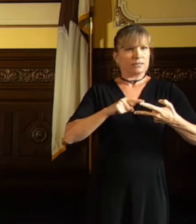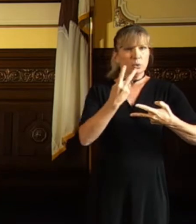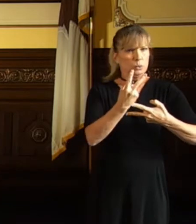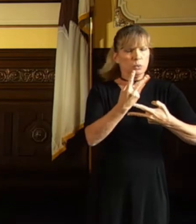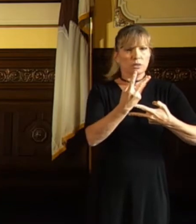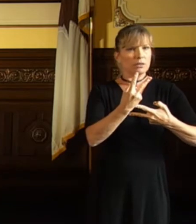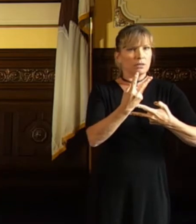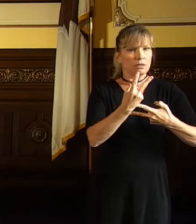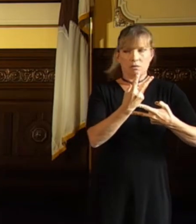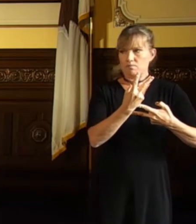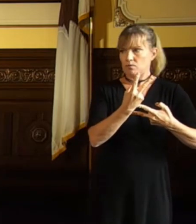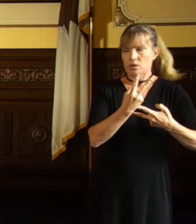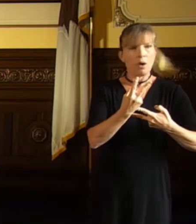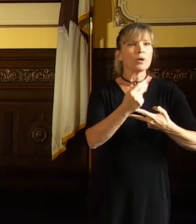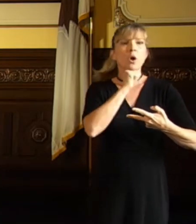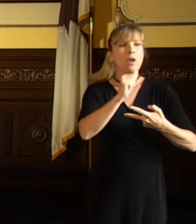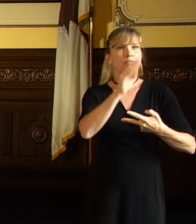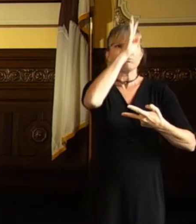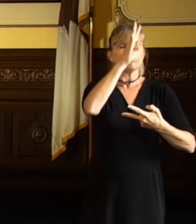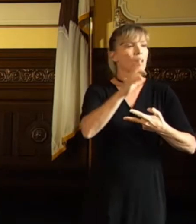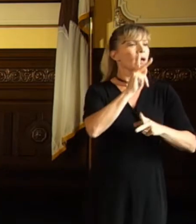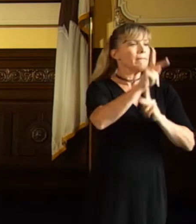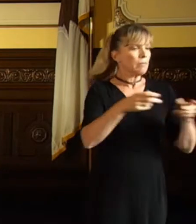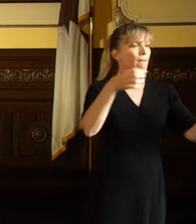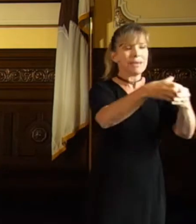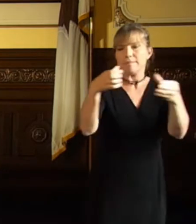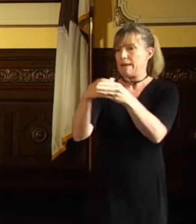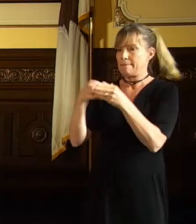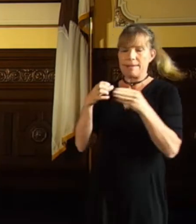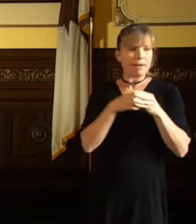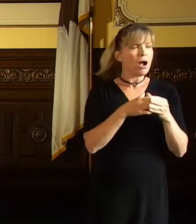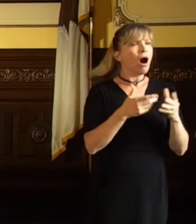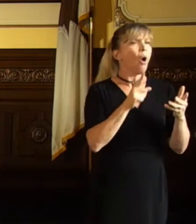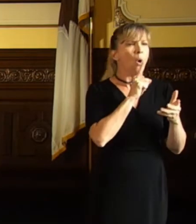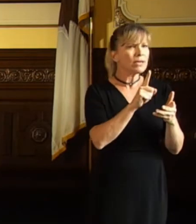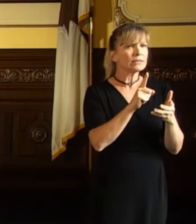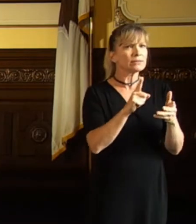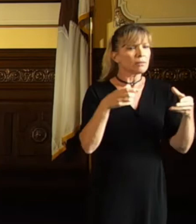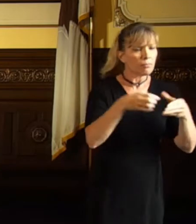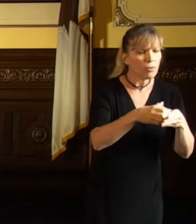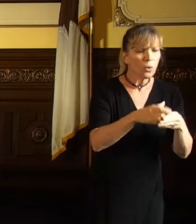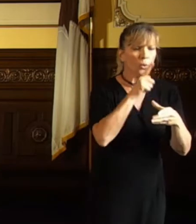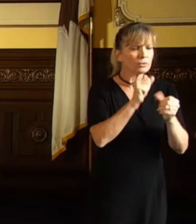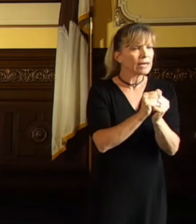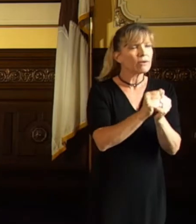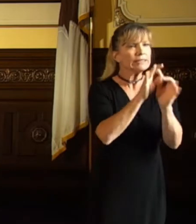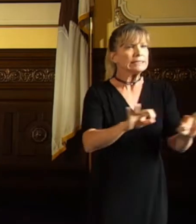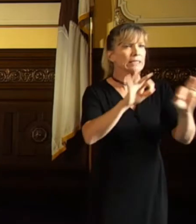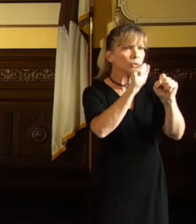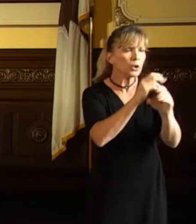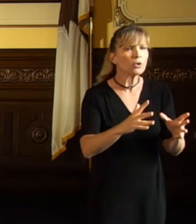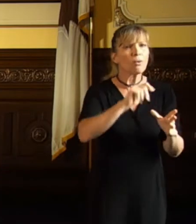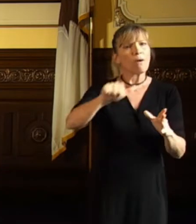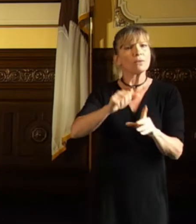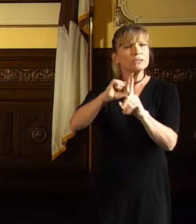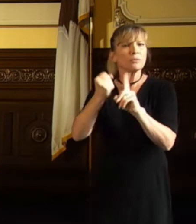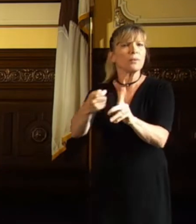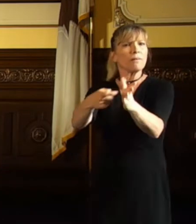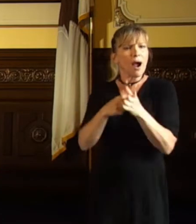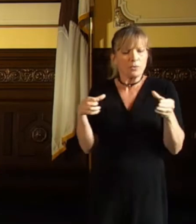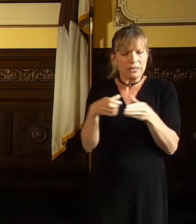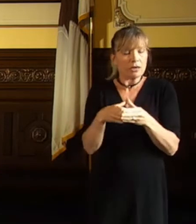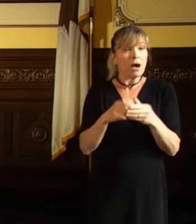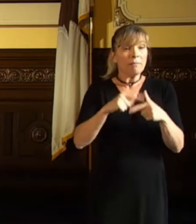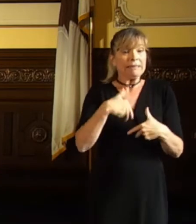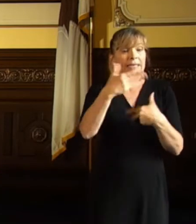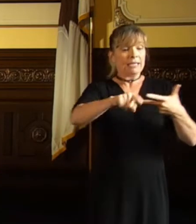just anybody meeting in groups of 10 or less, right? It's meant for essential workers or in other circumstances that are required. But in the